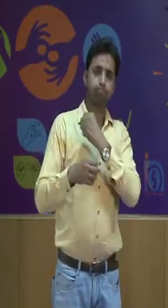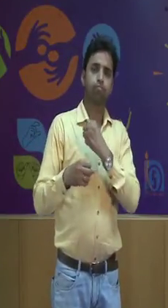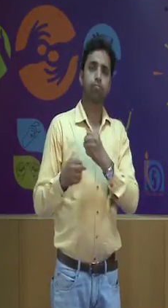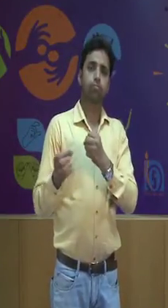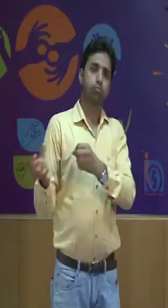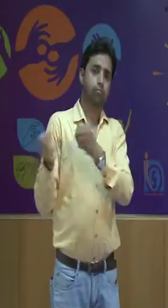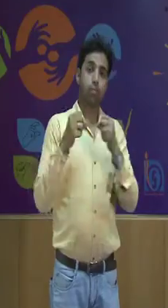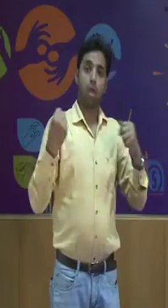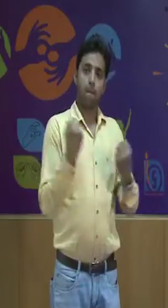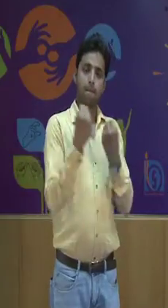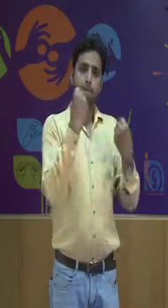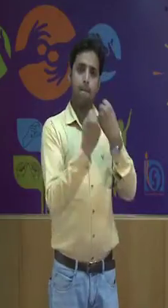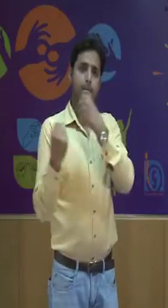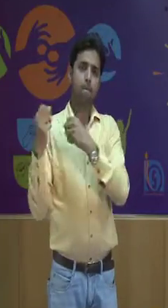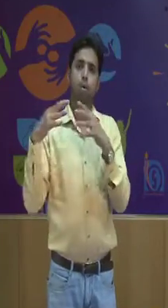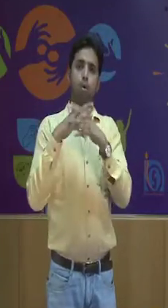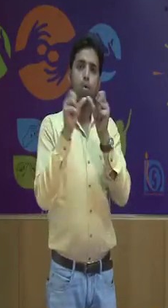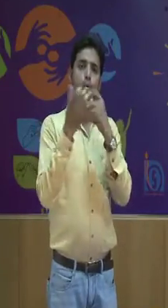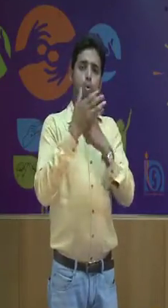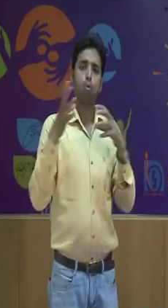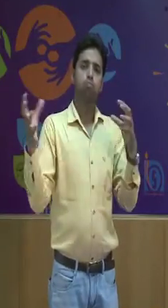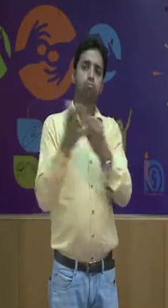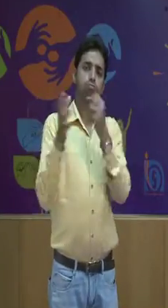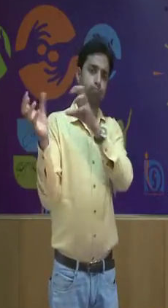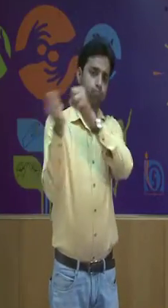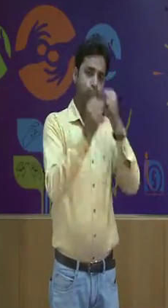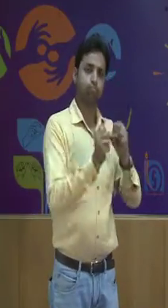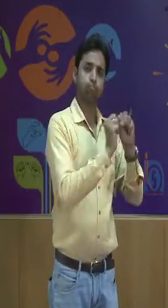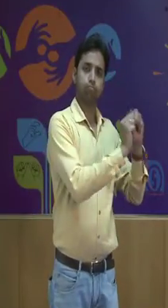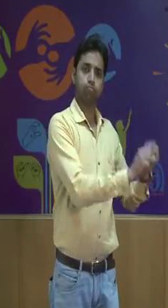war, or if he was a criminal.